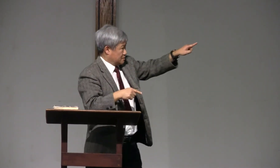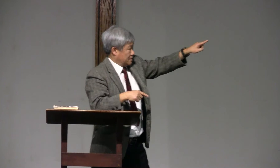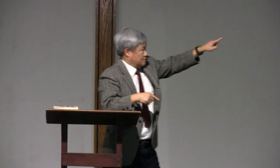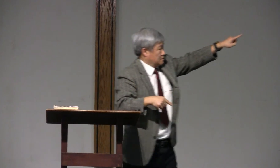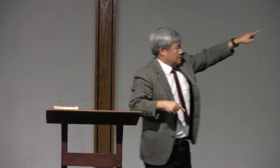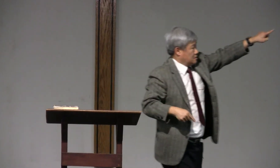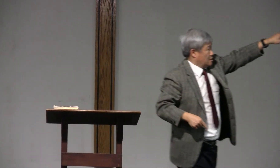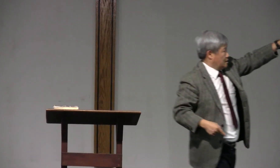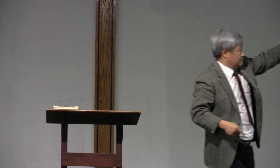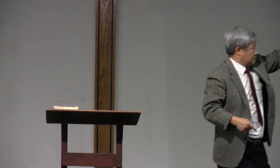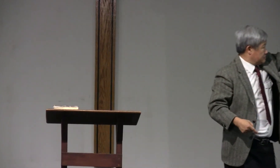See?